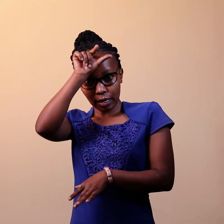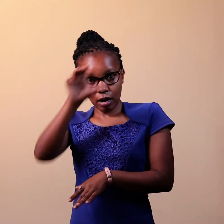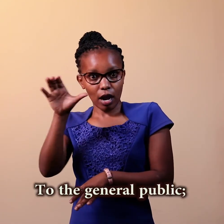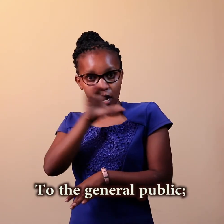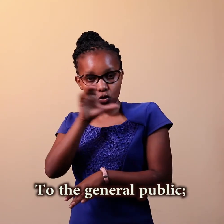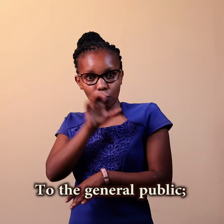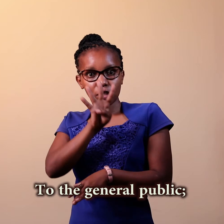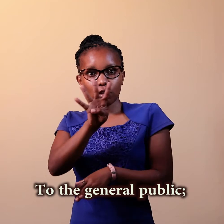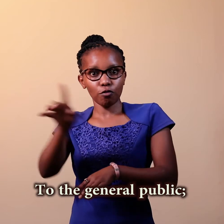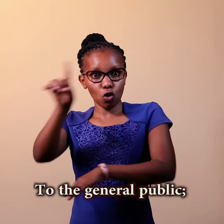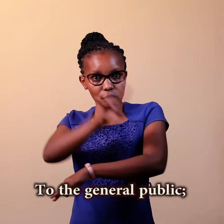To the general public.